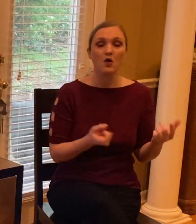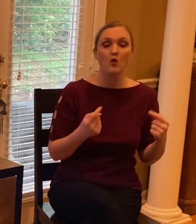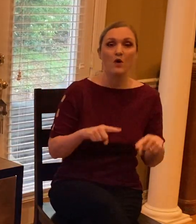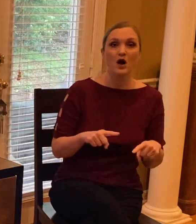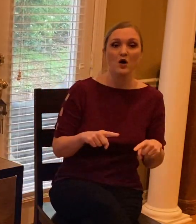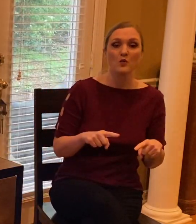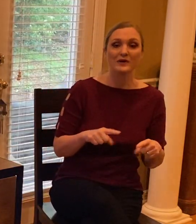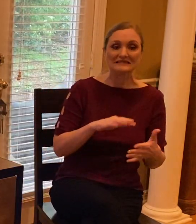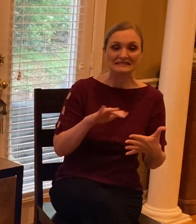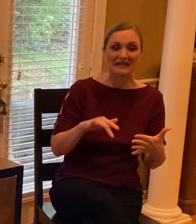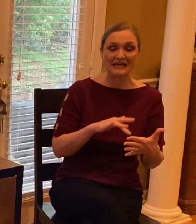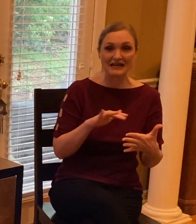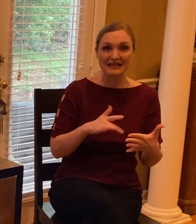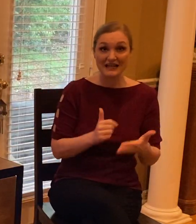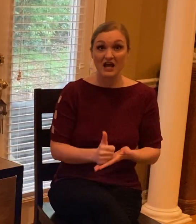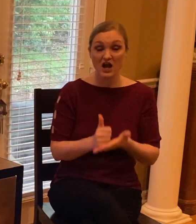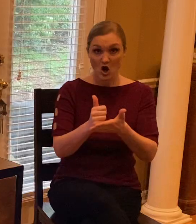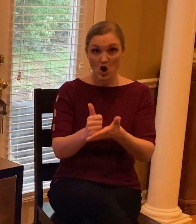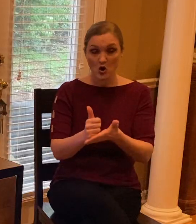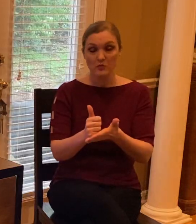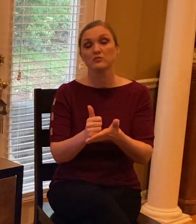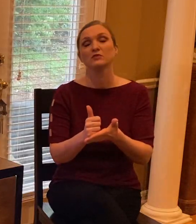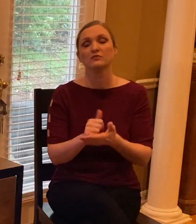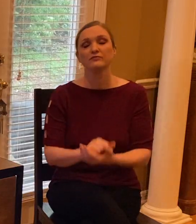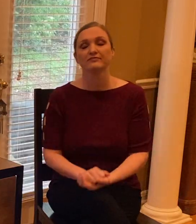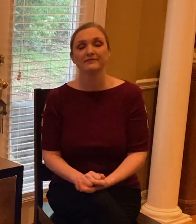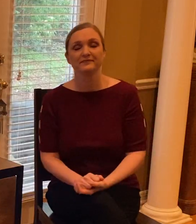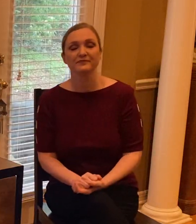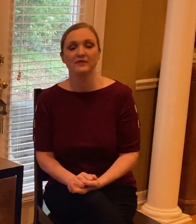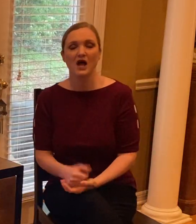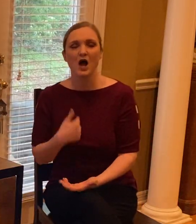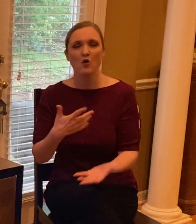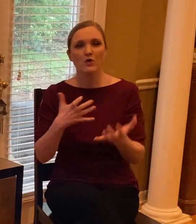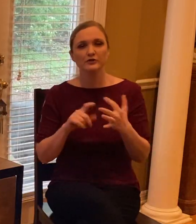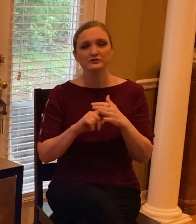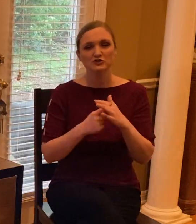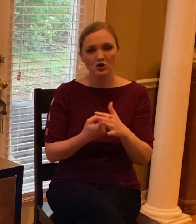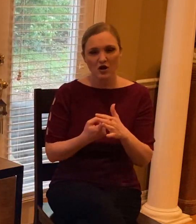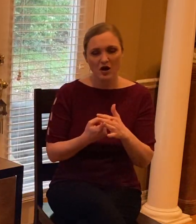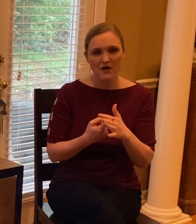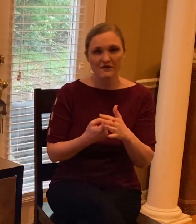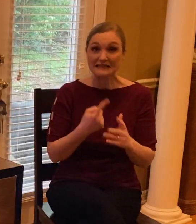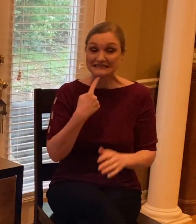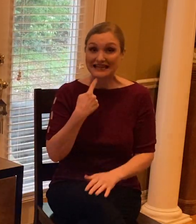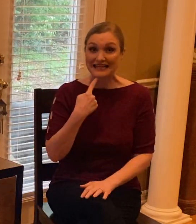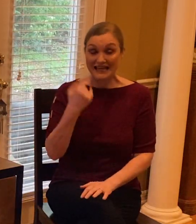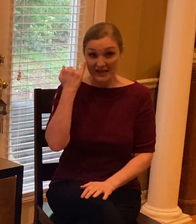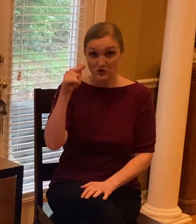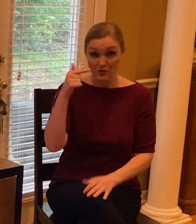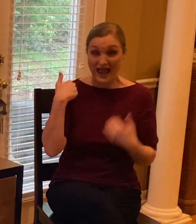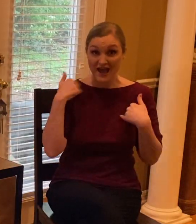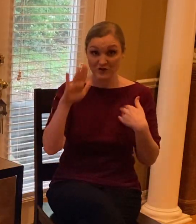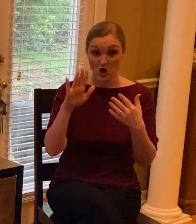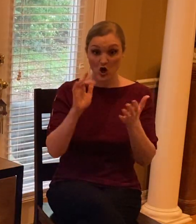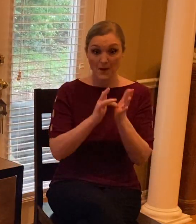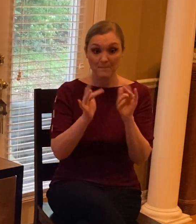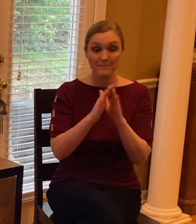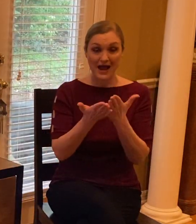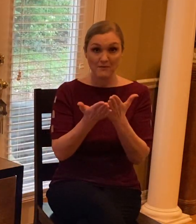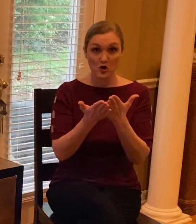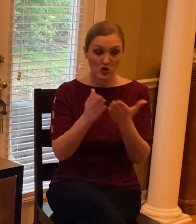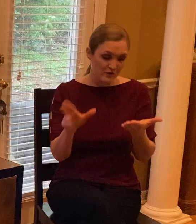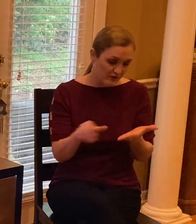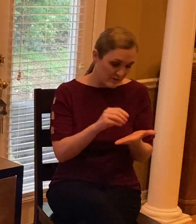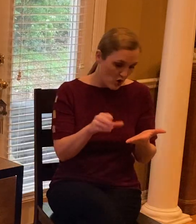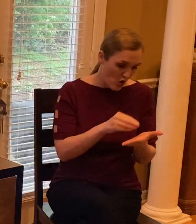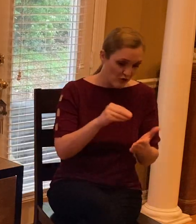to help you be more engaged with God's Word. But I want to start off saying, if you've got the Bible, go ahead and be